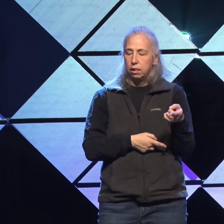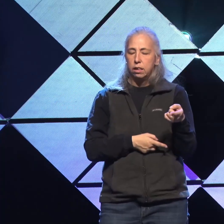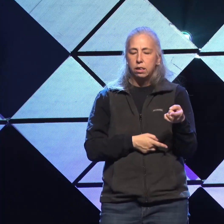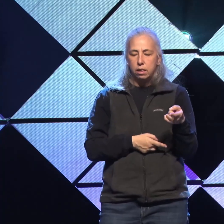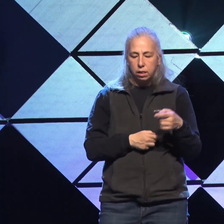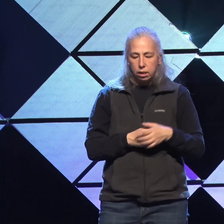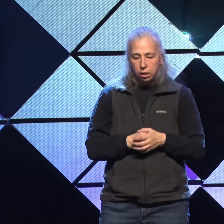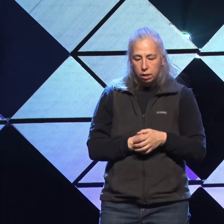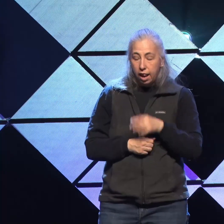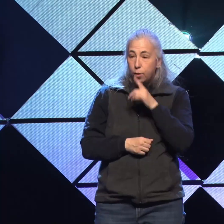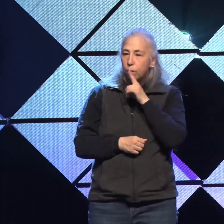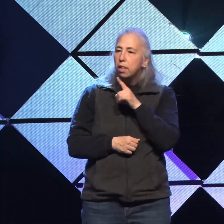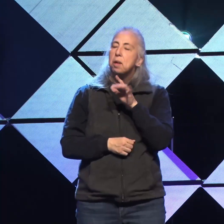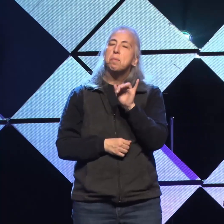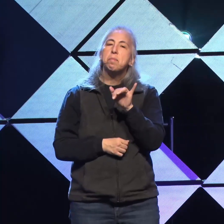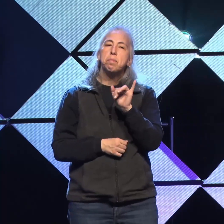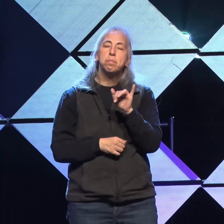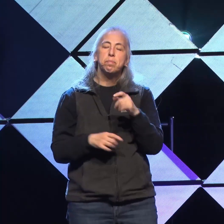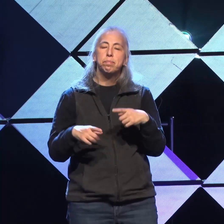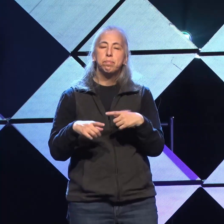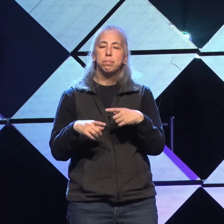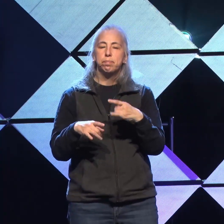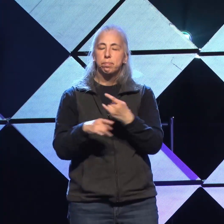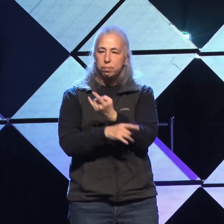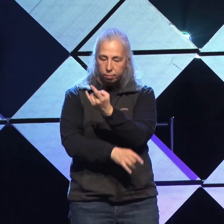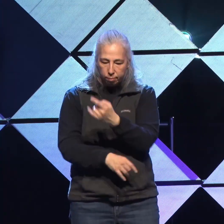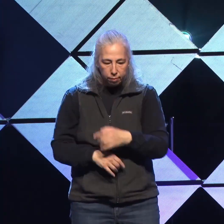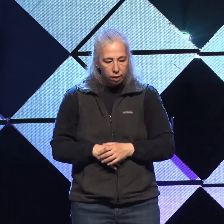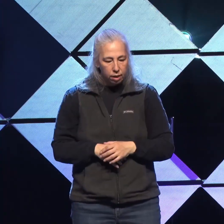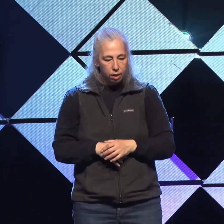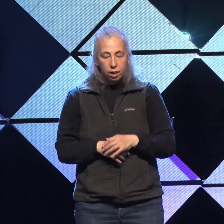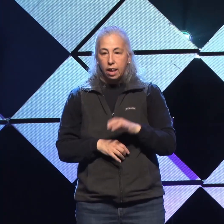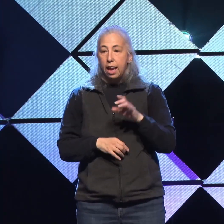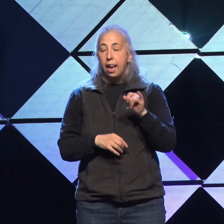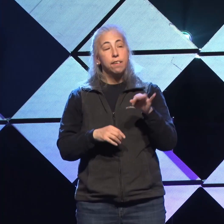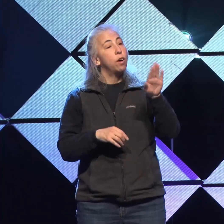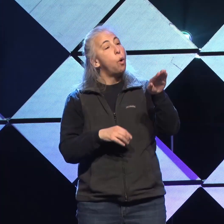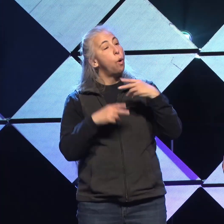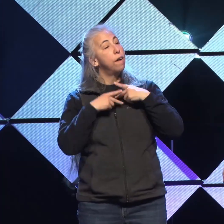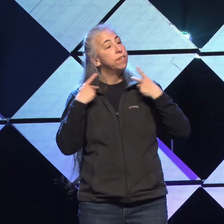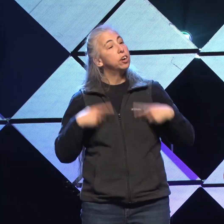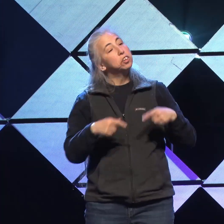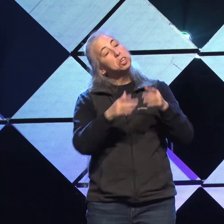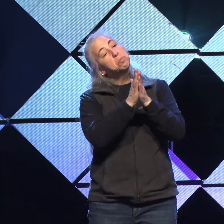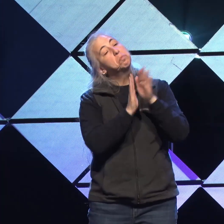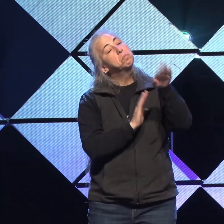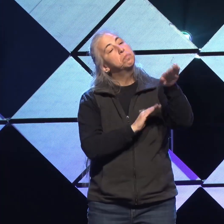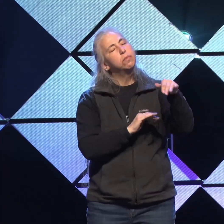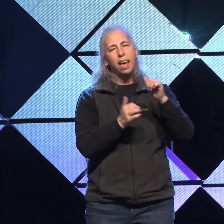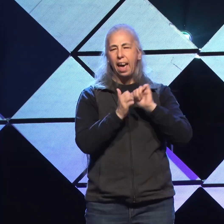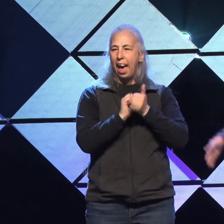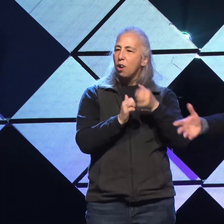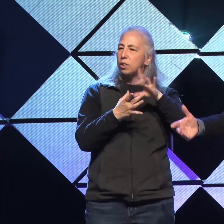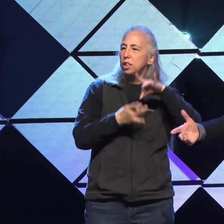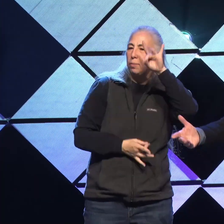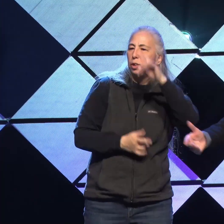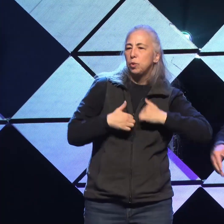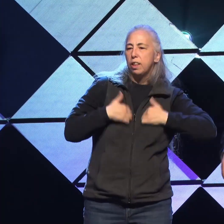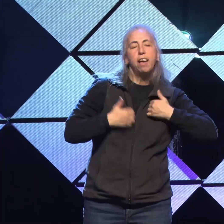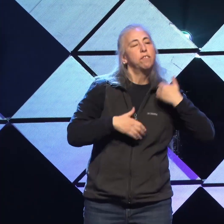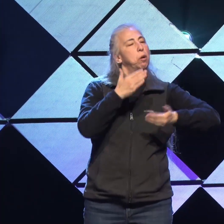And here's the irony. If we ask the Pharisee, so how's your spiritual life going? He'd have